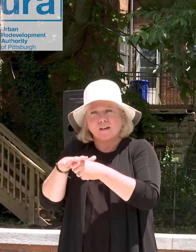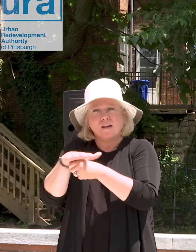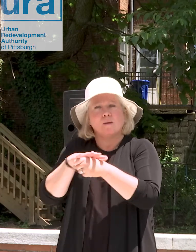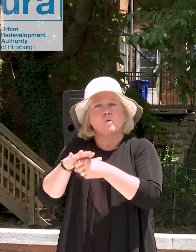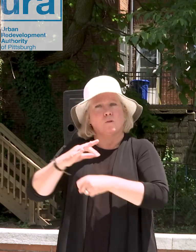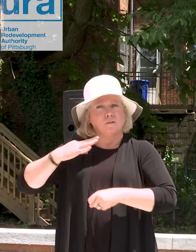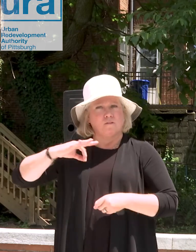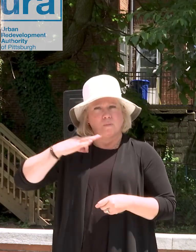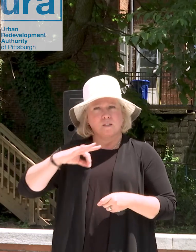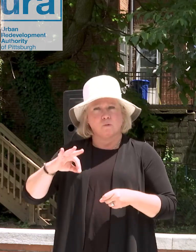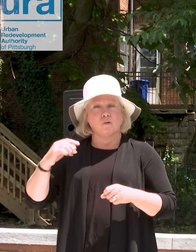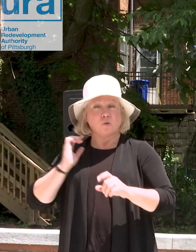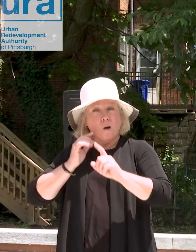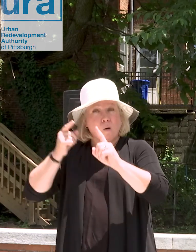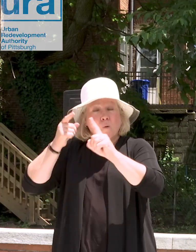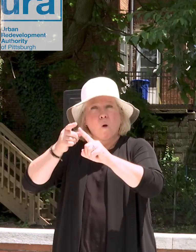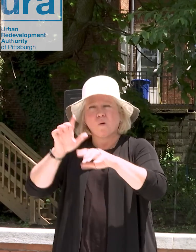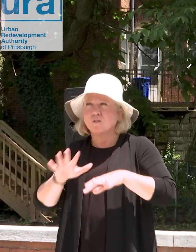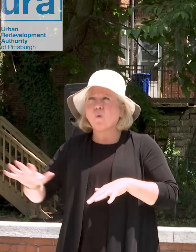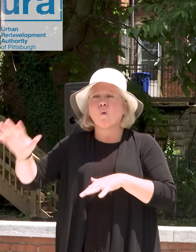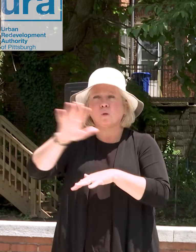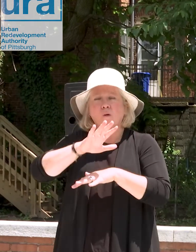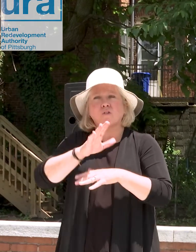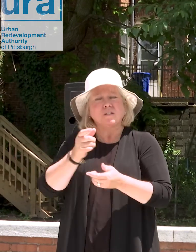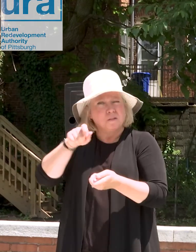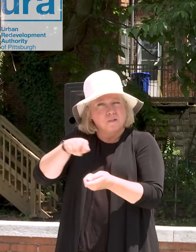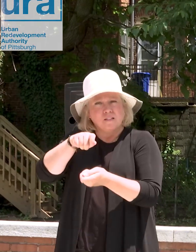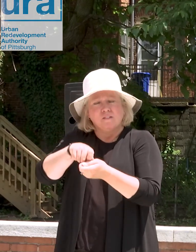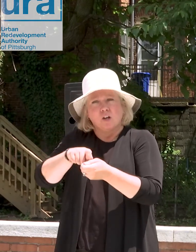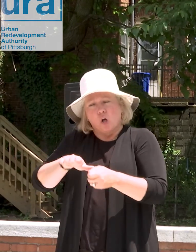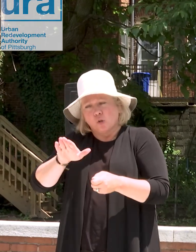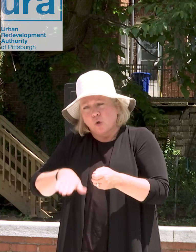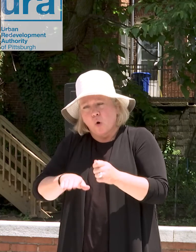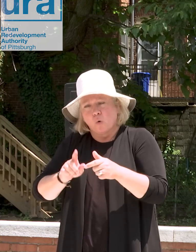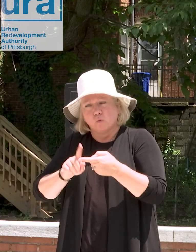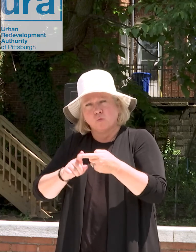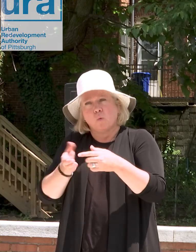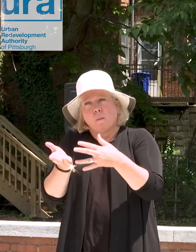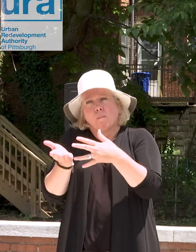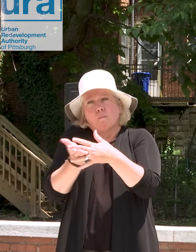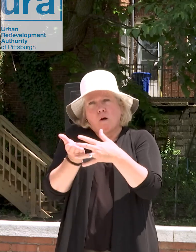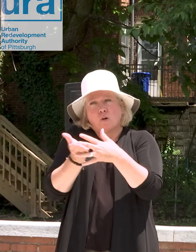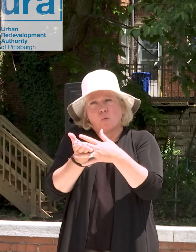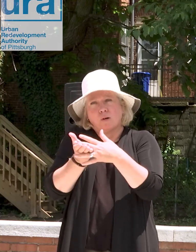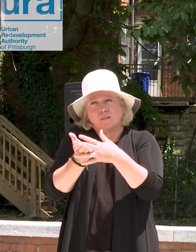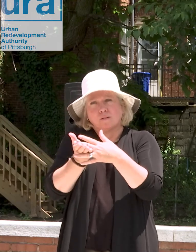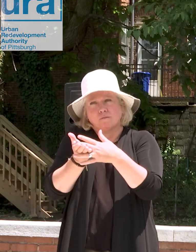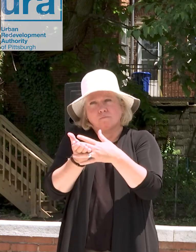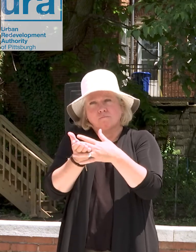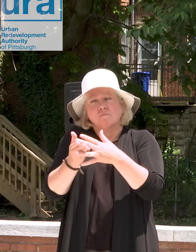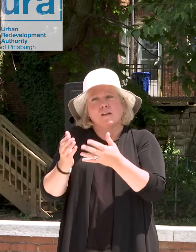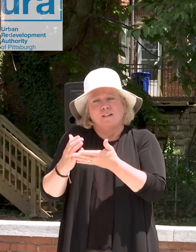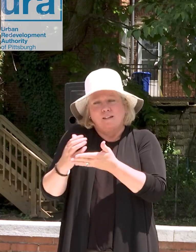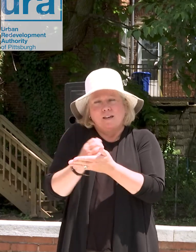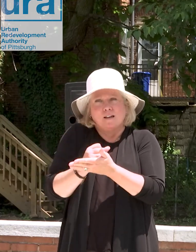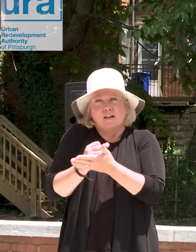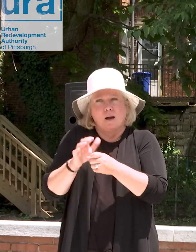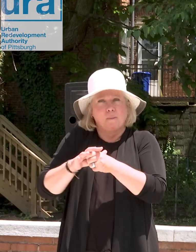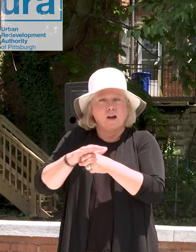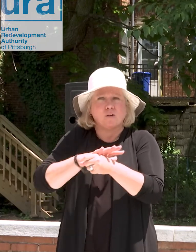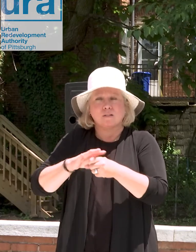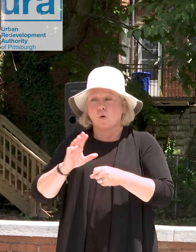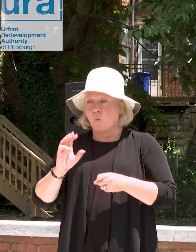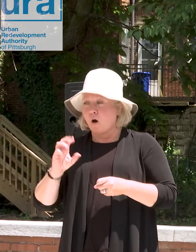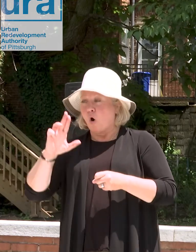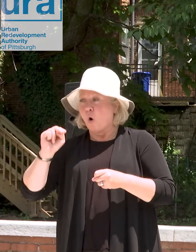city of Pittsburgh, specifically in low to moderate income census tracts where home ownership is less than a dream. It is